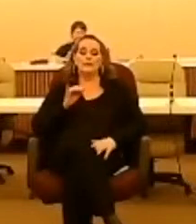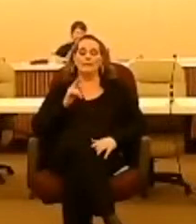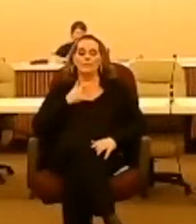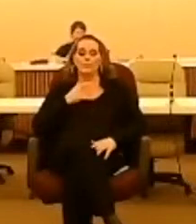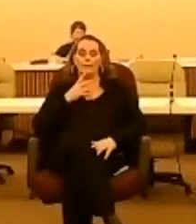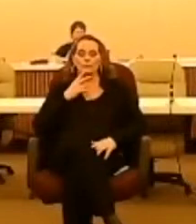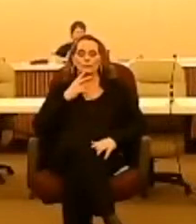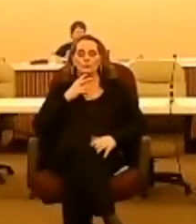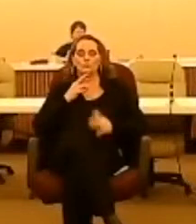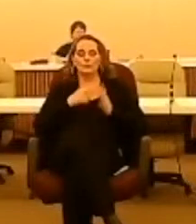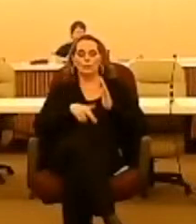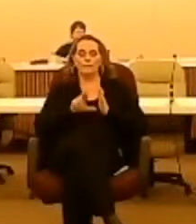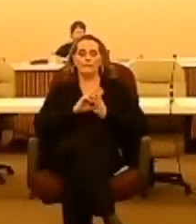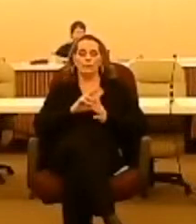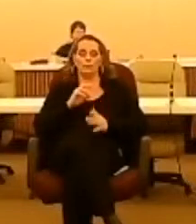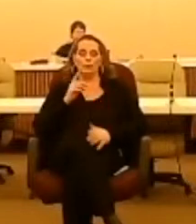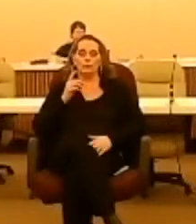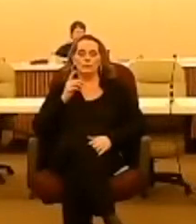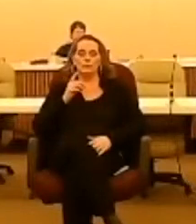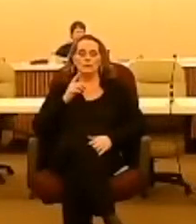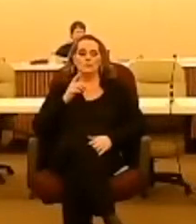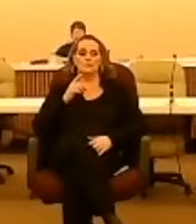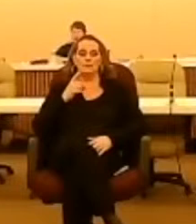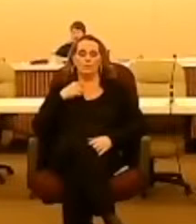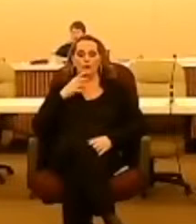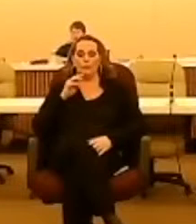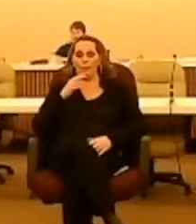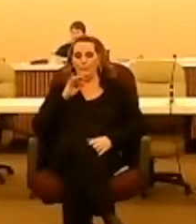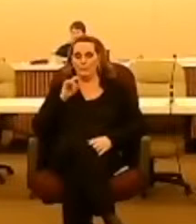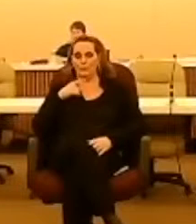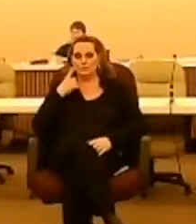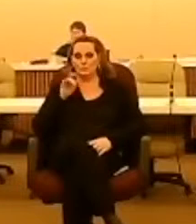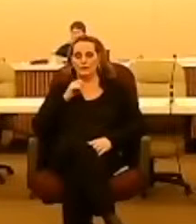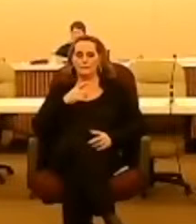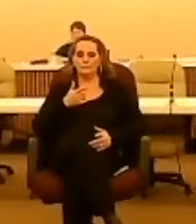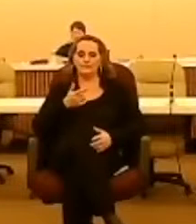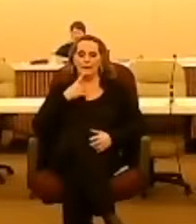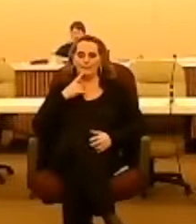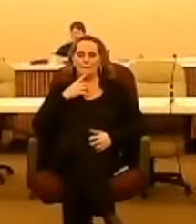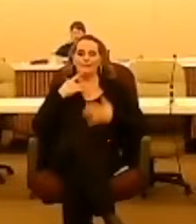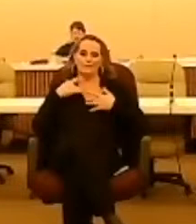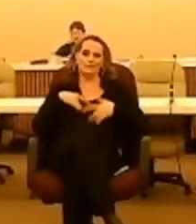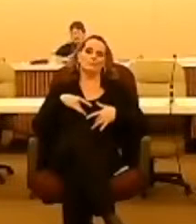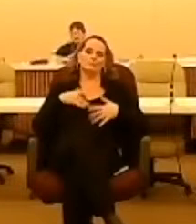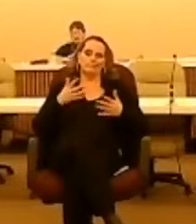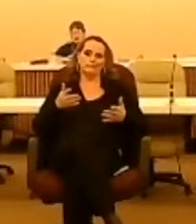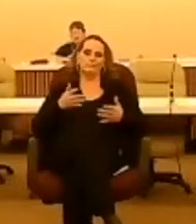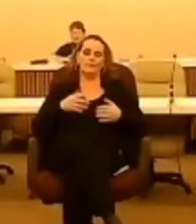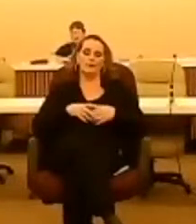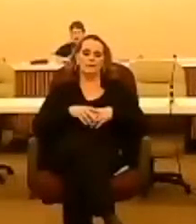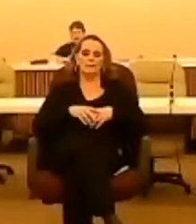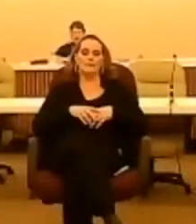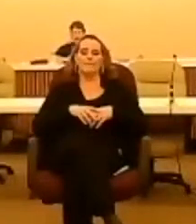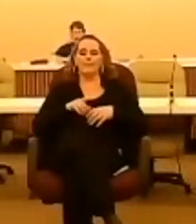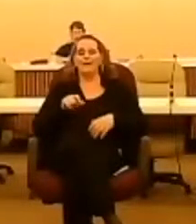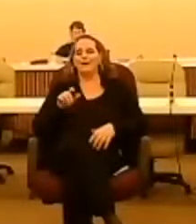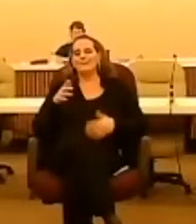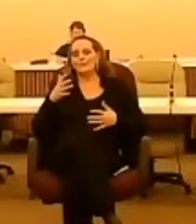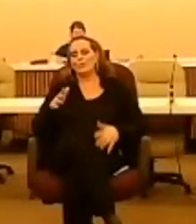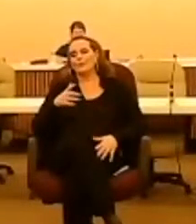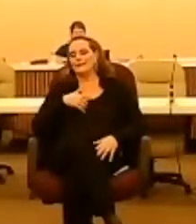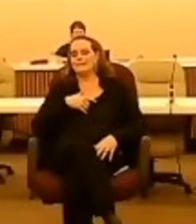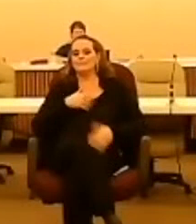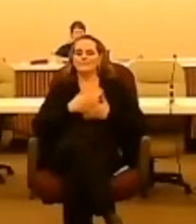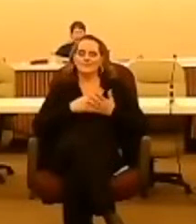at what the state of the malls are right now. They are quite depressed. They weren't, there was already some